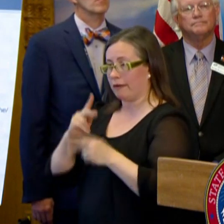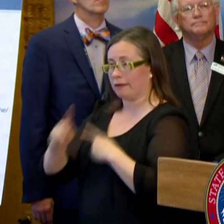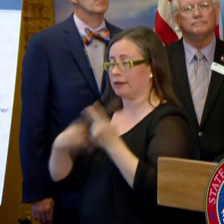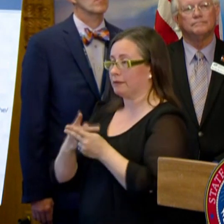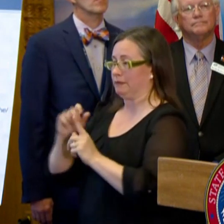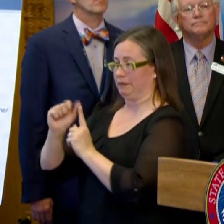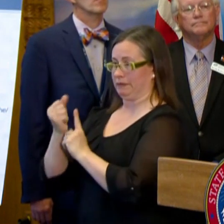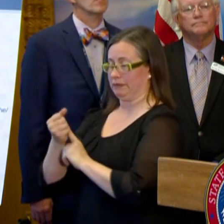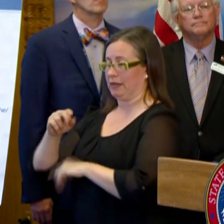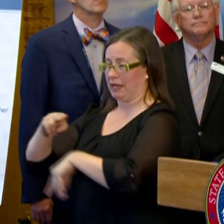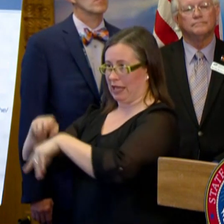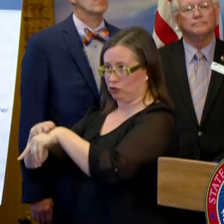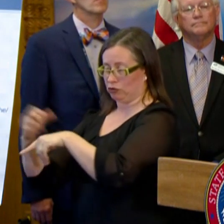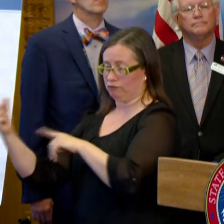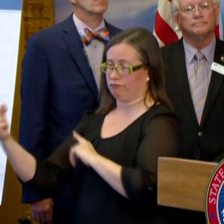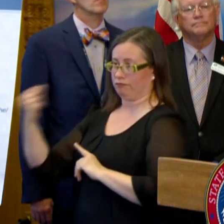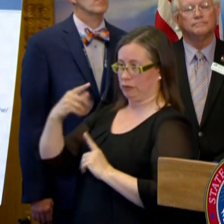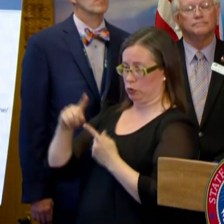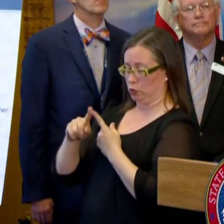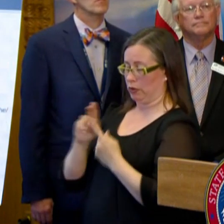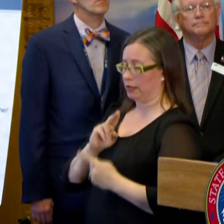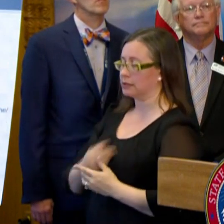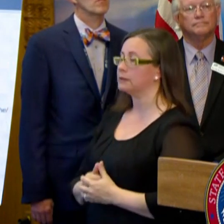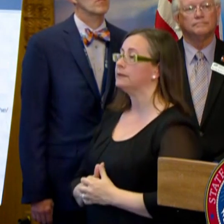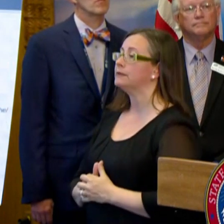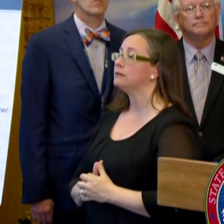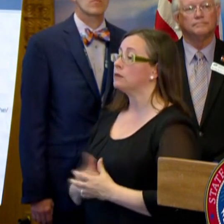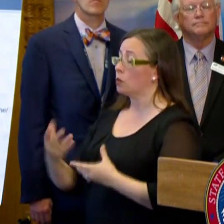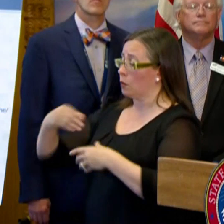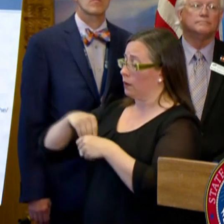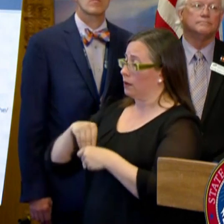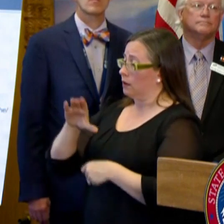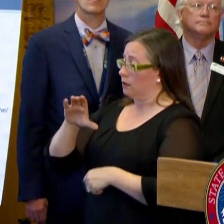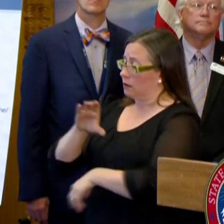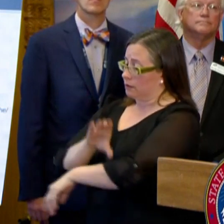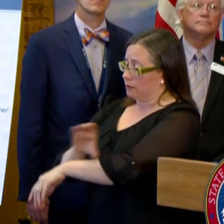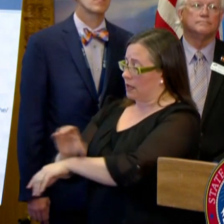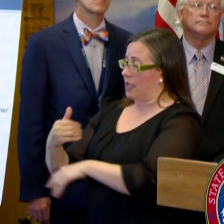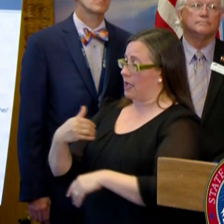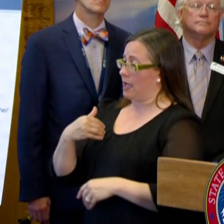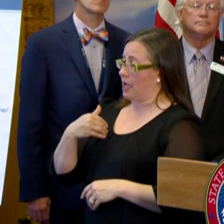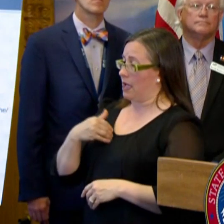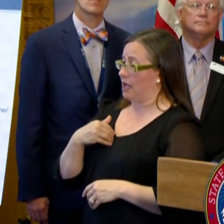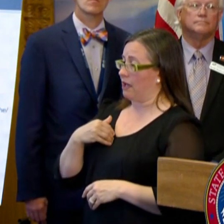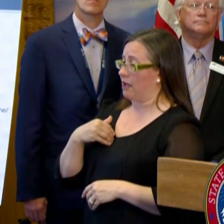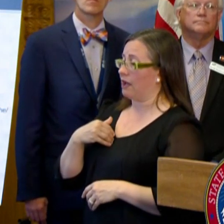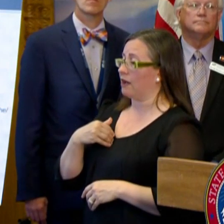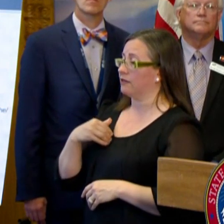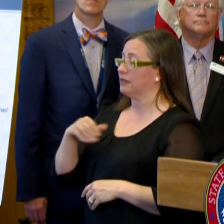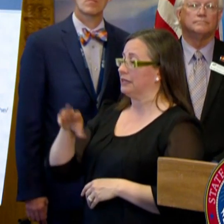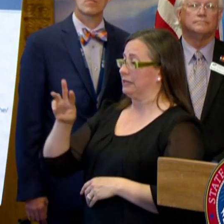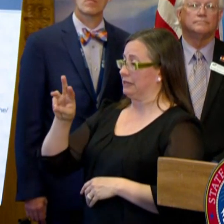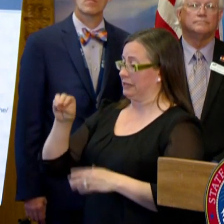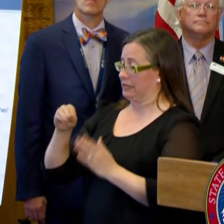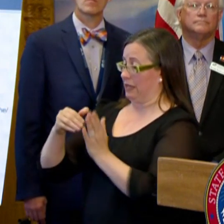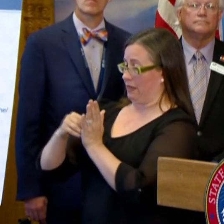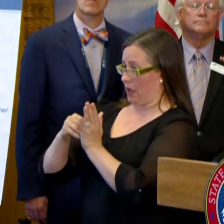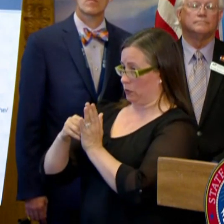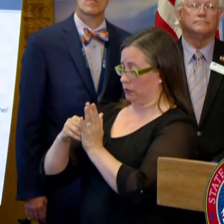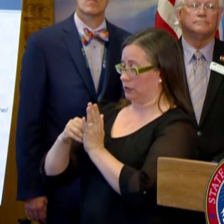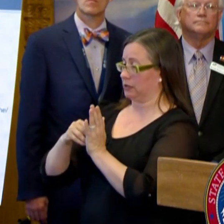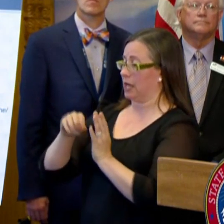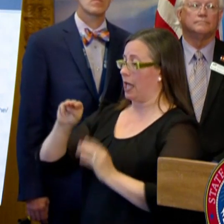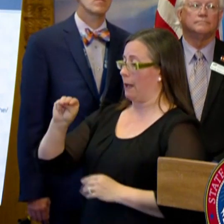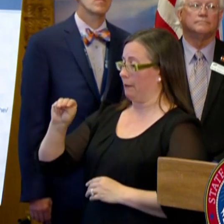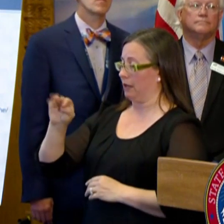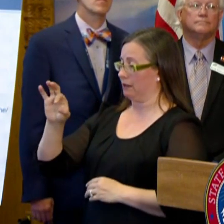way. We have in Colorado about 650,000 N95 masks in the possession of the state. Those